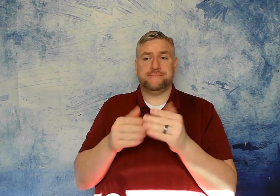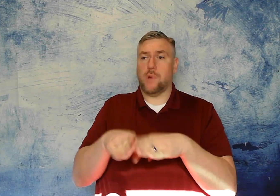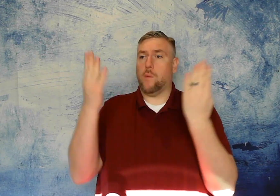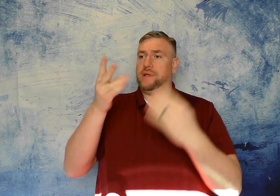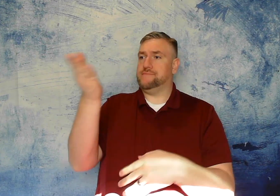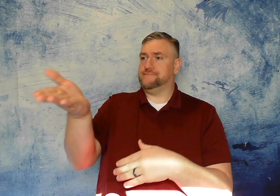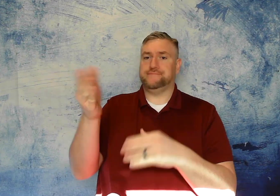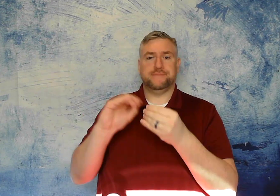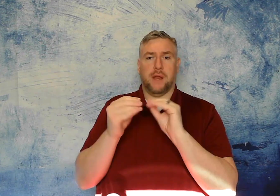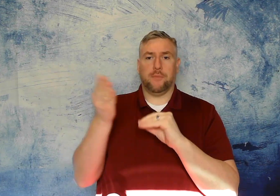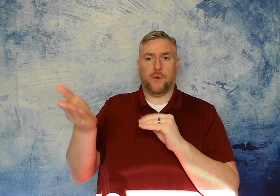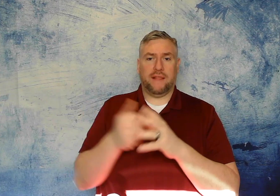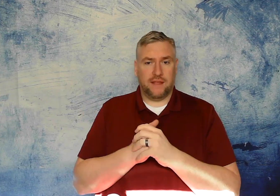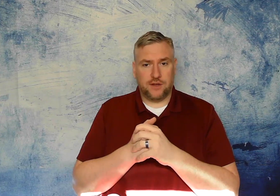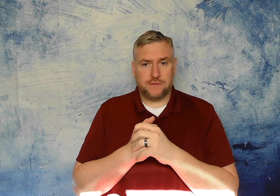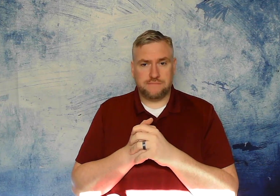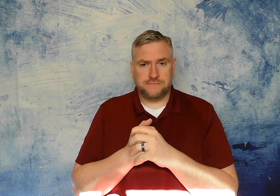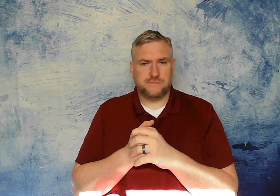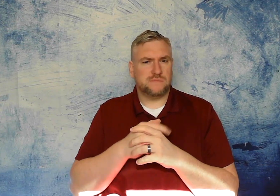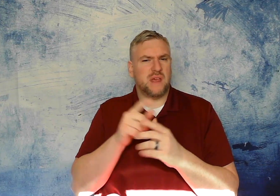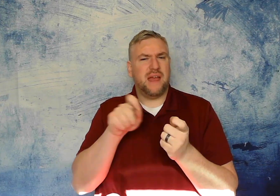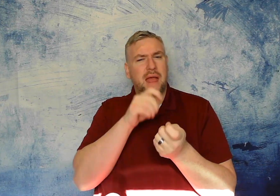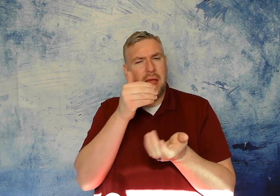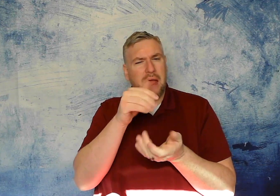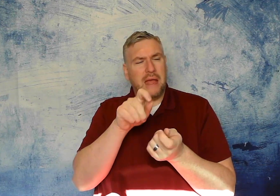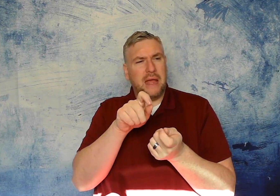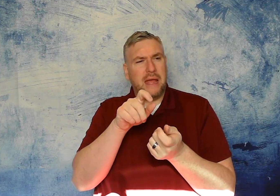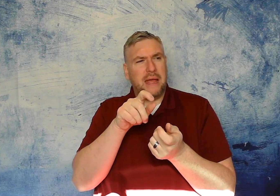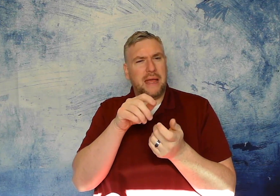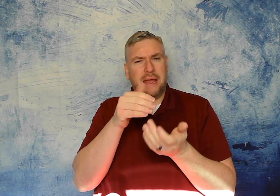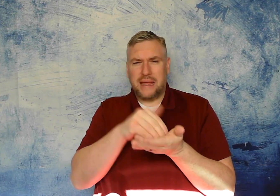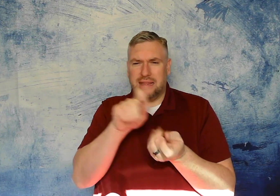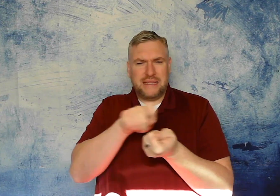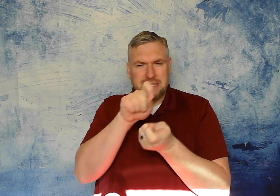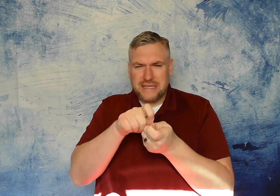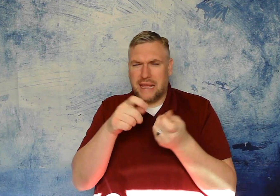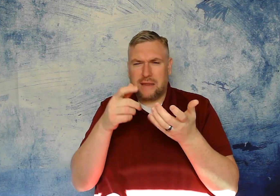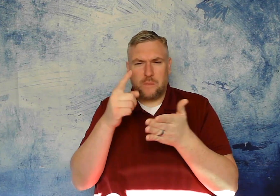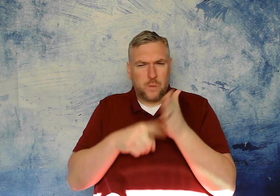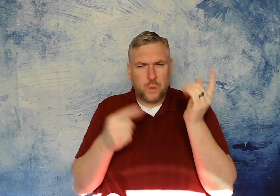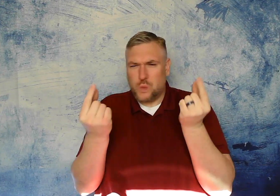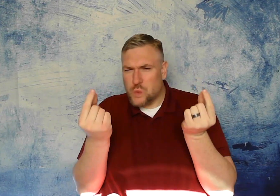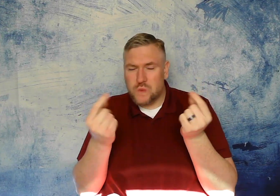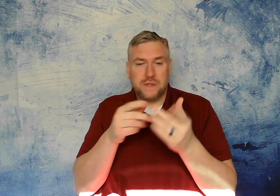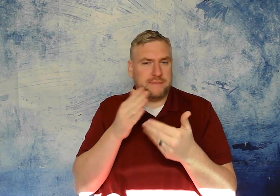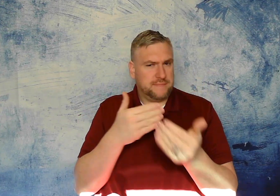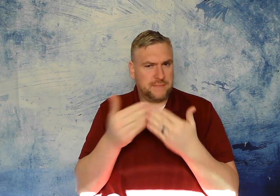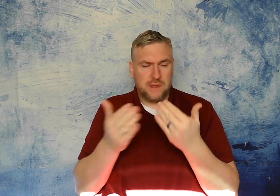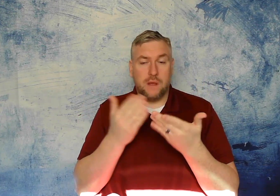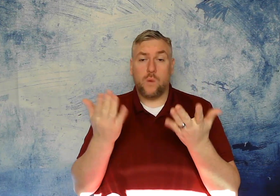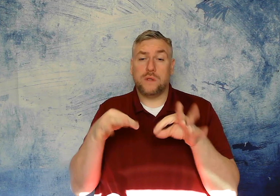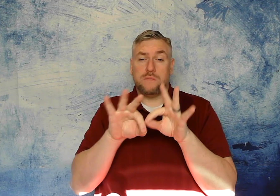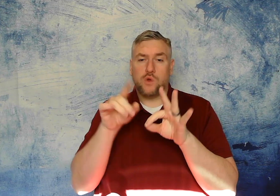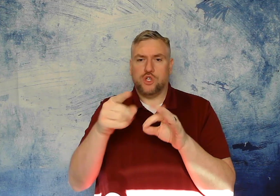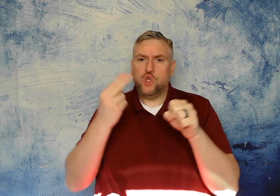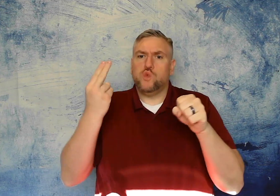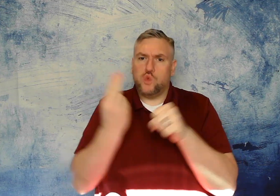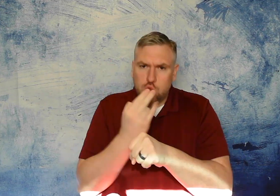it provides an easy score right there as soon as you open the program. Again, exactly what you do really doesn't matter.